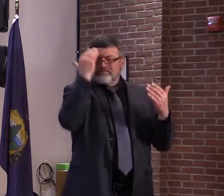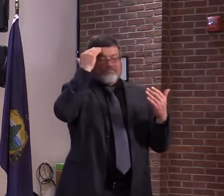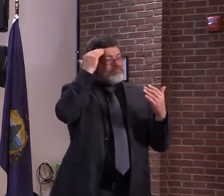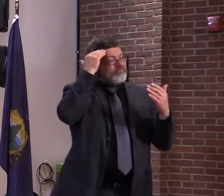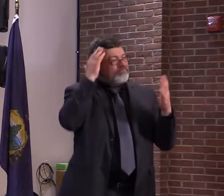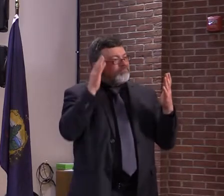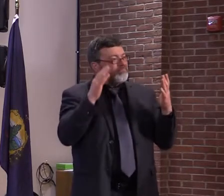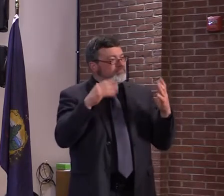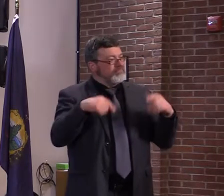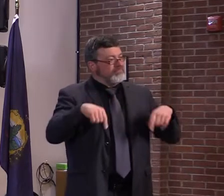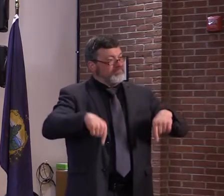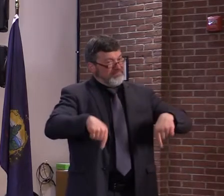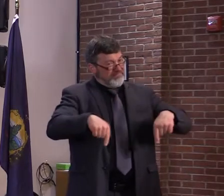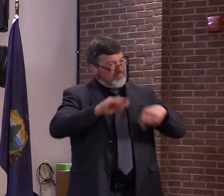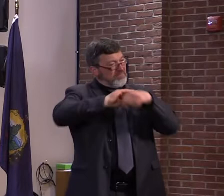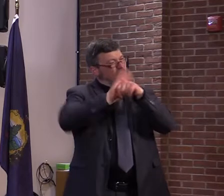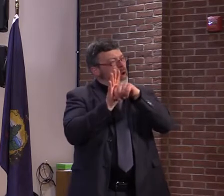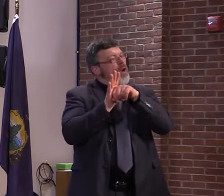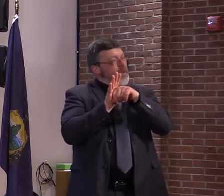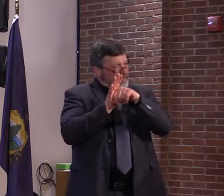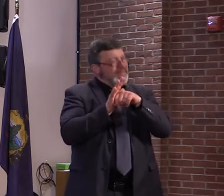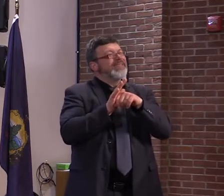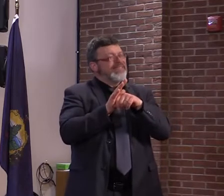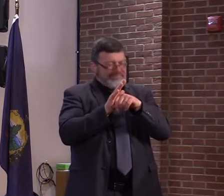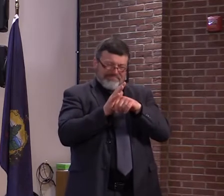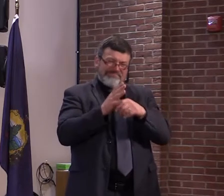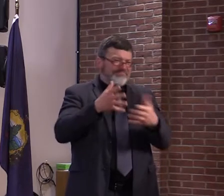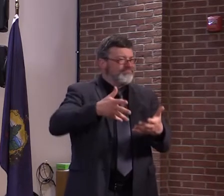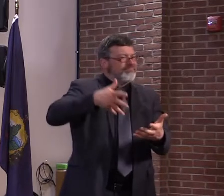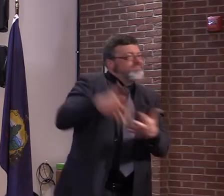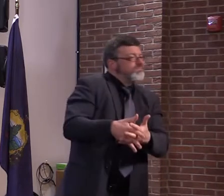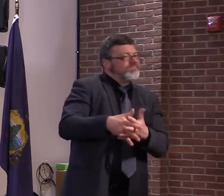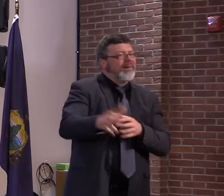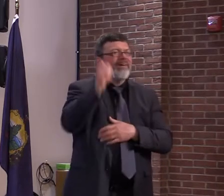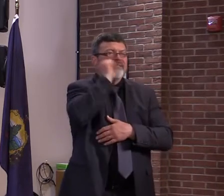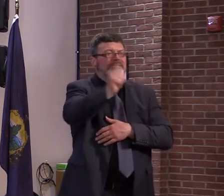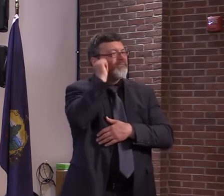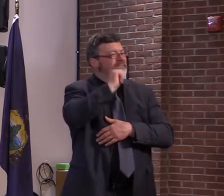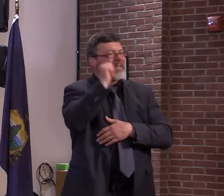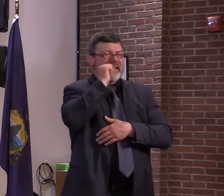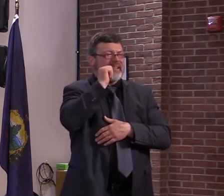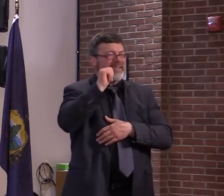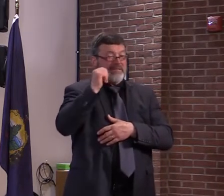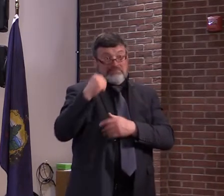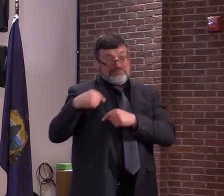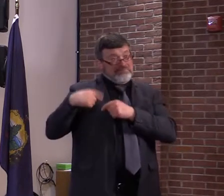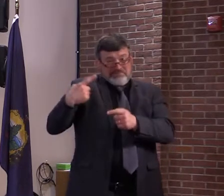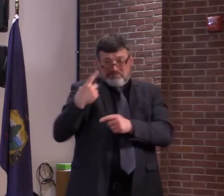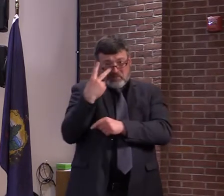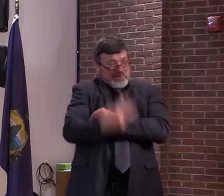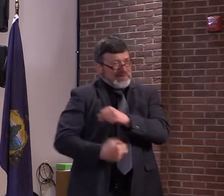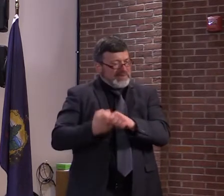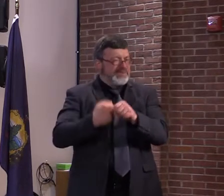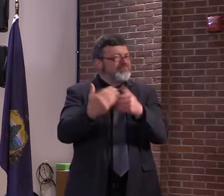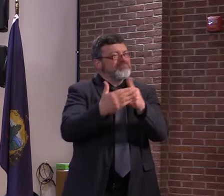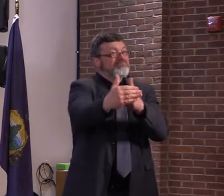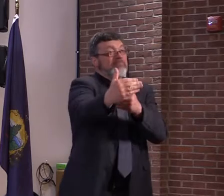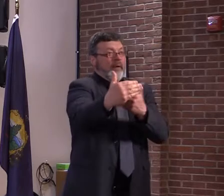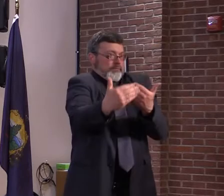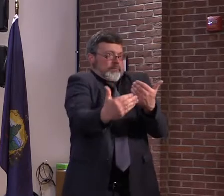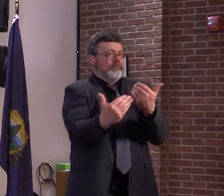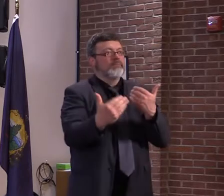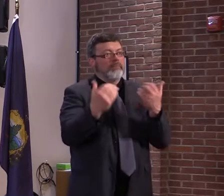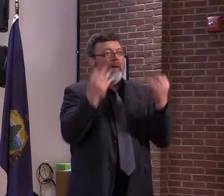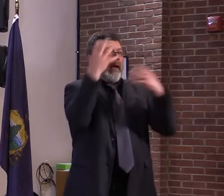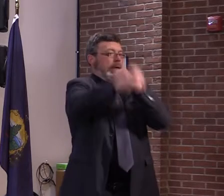virus every day, and though we've learned a heck of a lot in the 2 years we've experienced it, 2 years plus, very